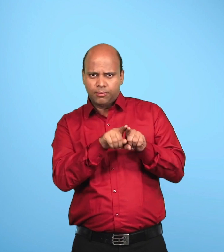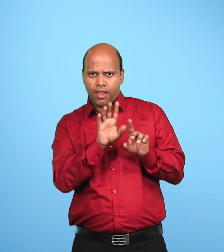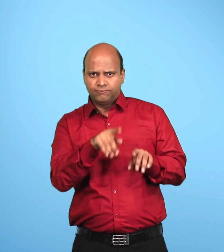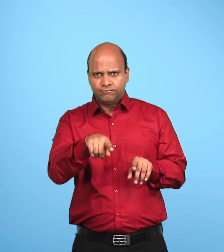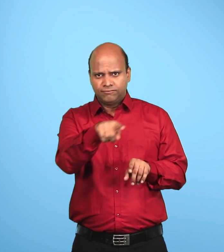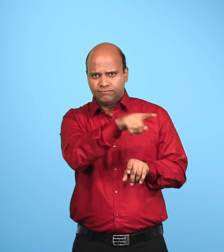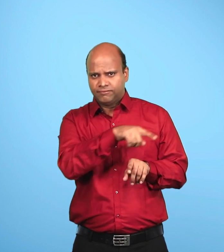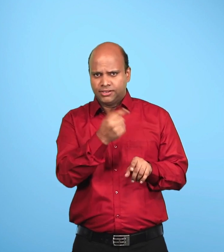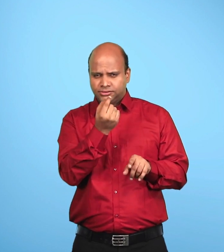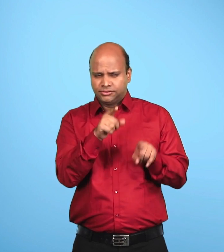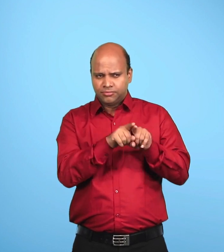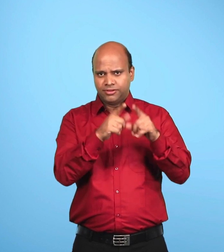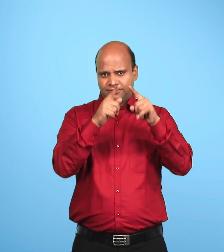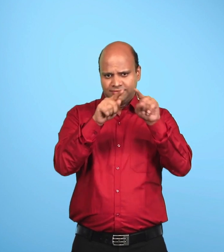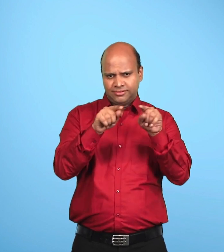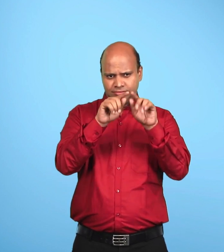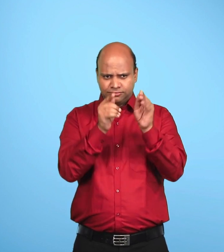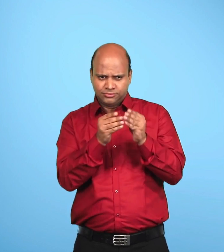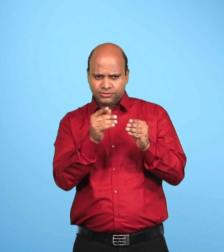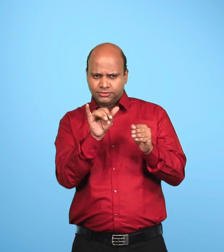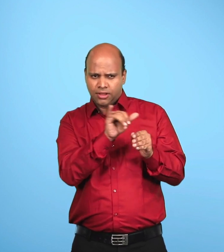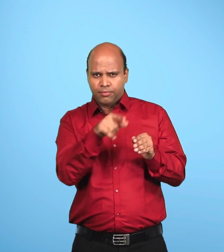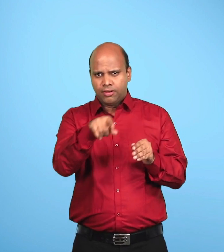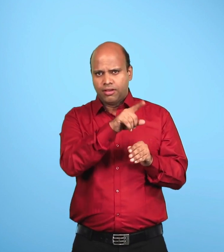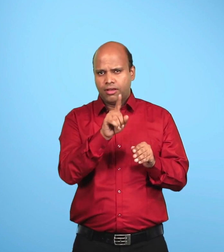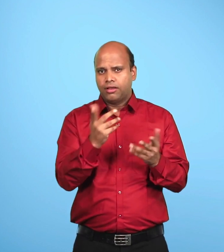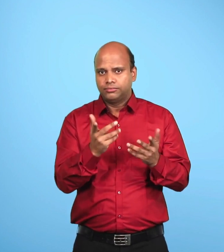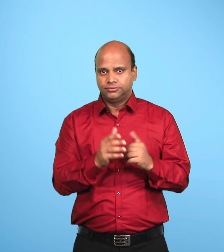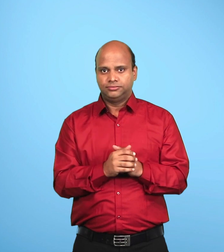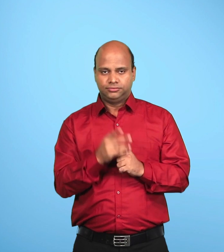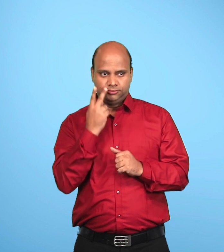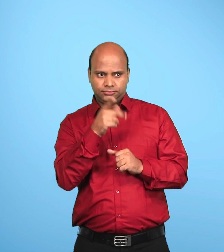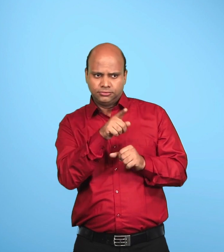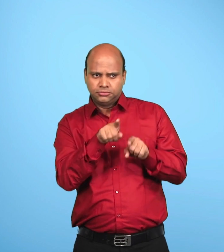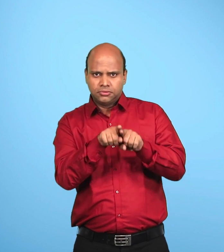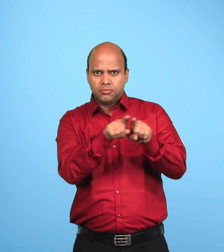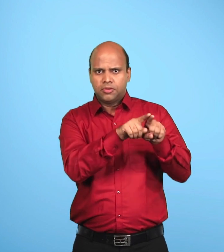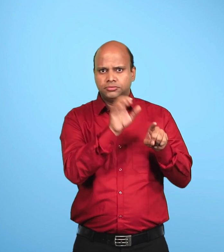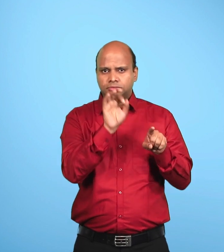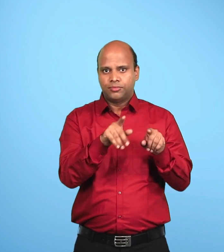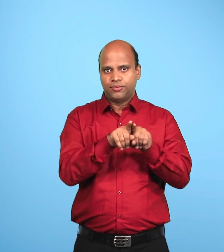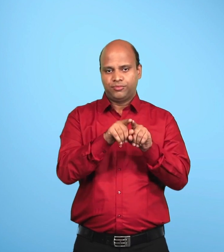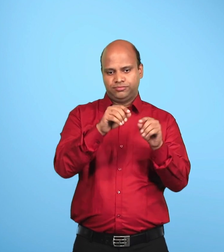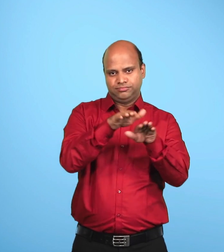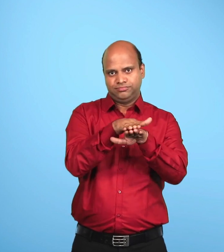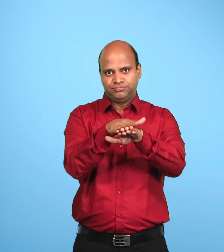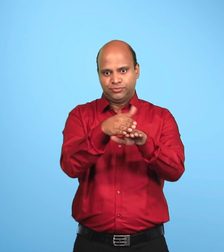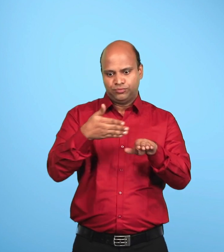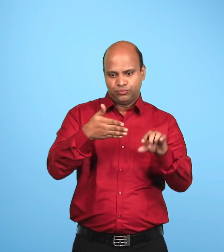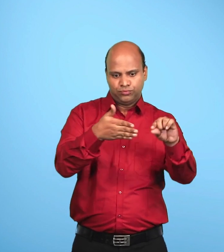There are so many kinds of fish. But do you see that they all have something common about their shape? All